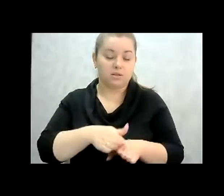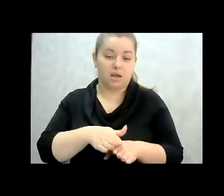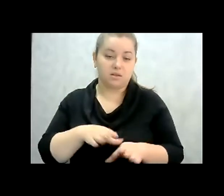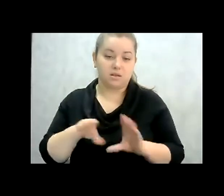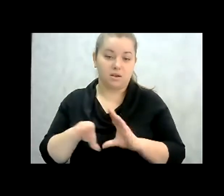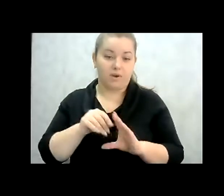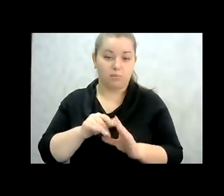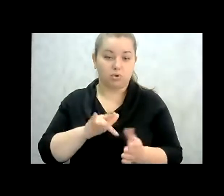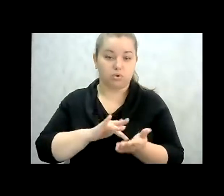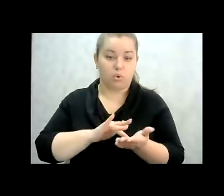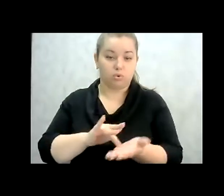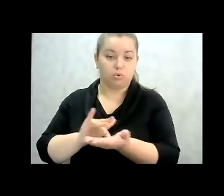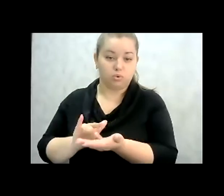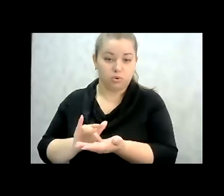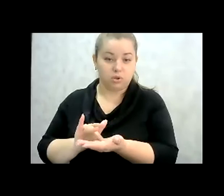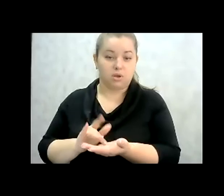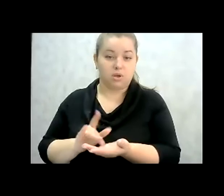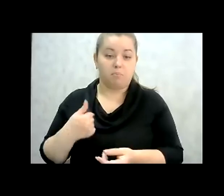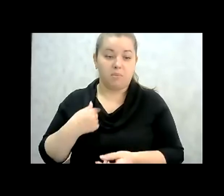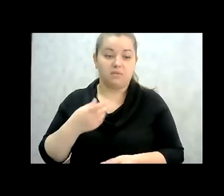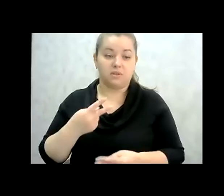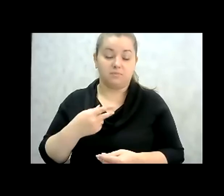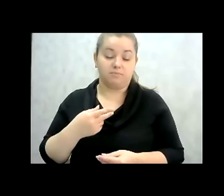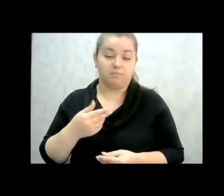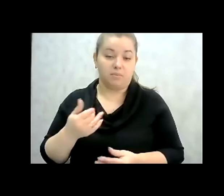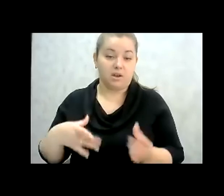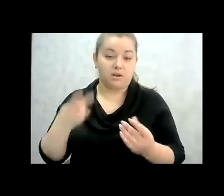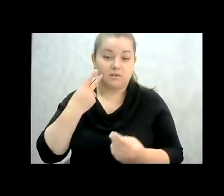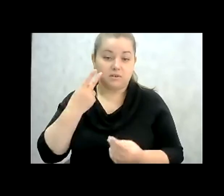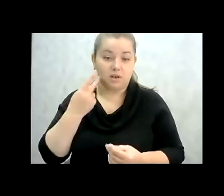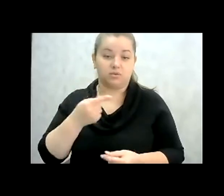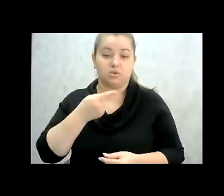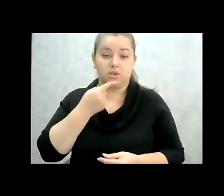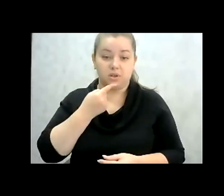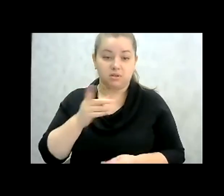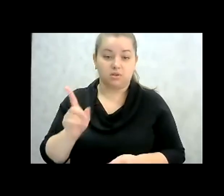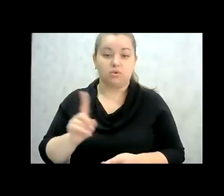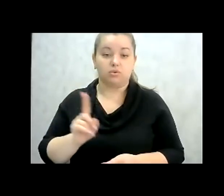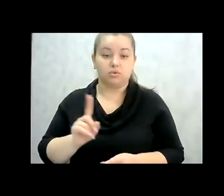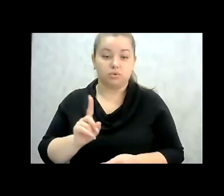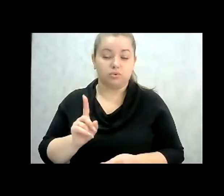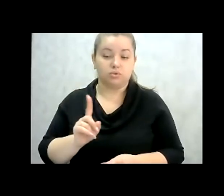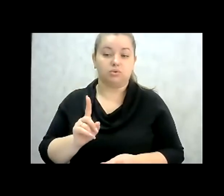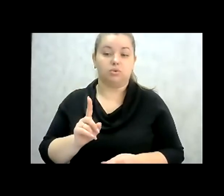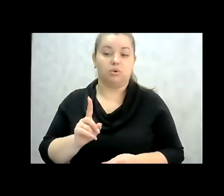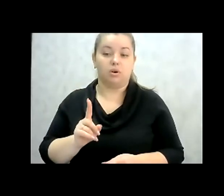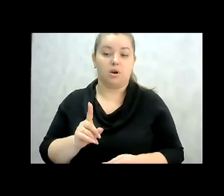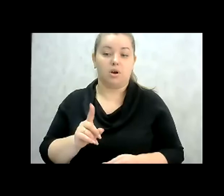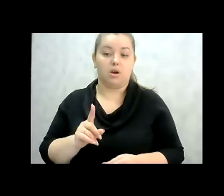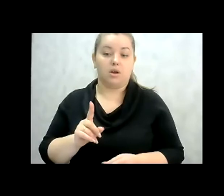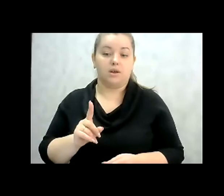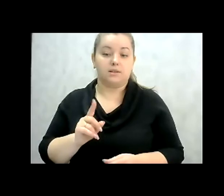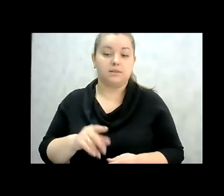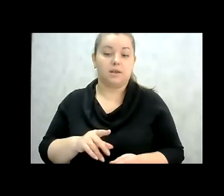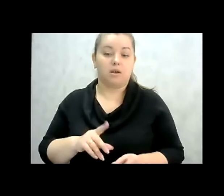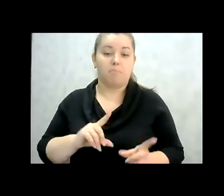to put an end to any application of the electoral tourism technology. Problems of IDPs,